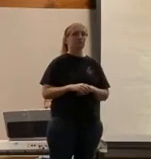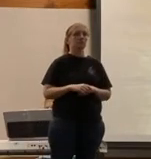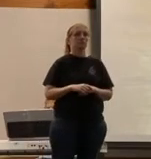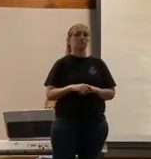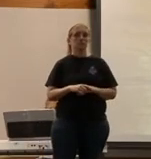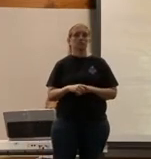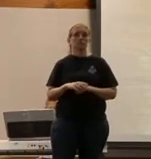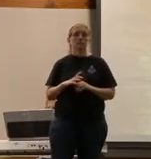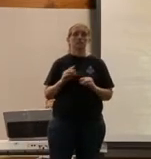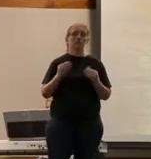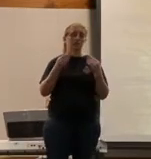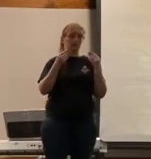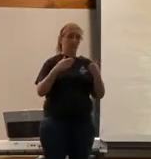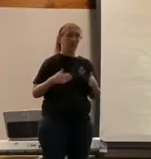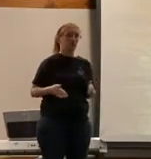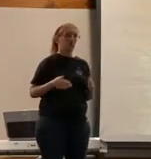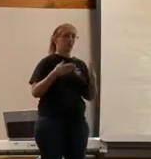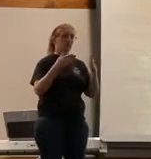to give you the way,